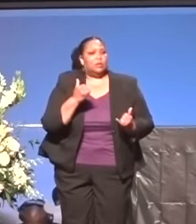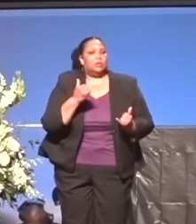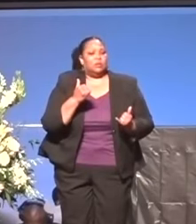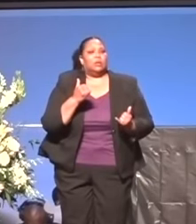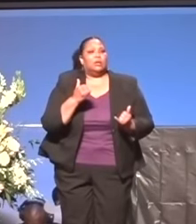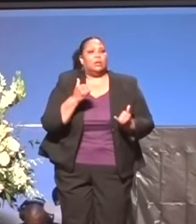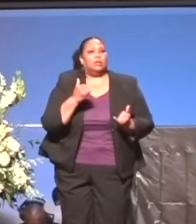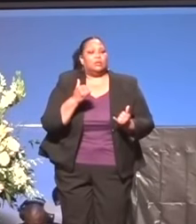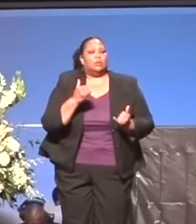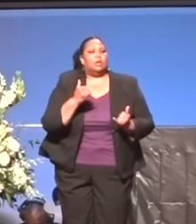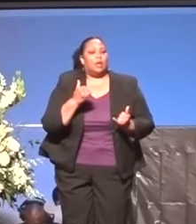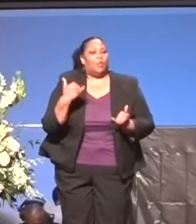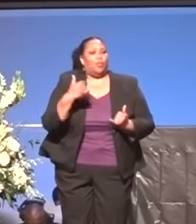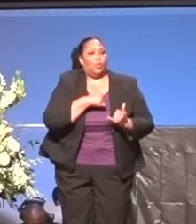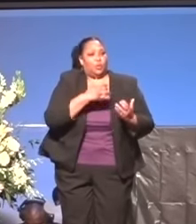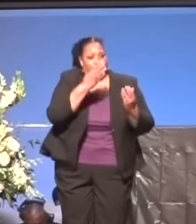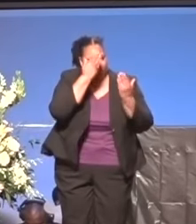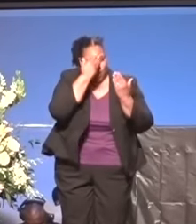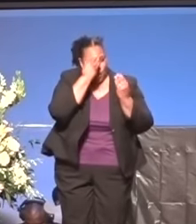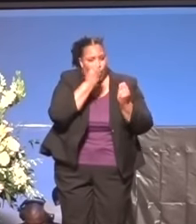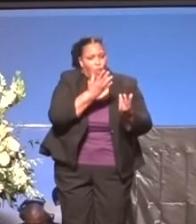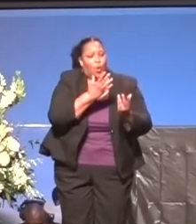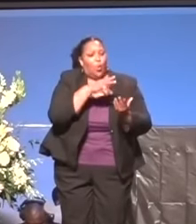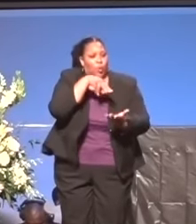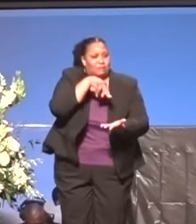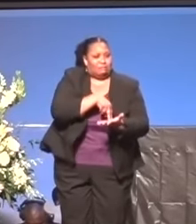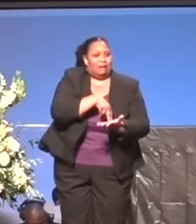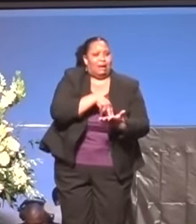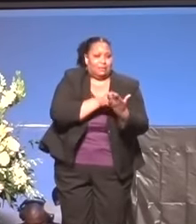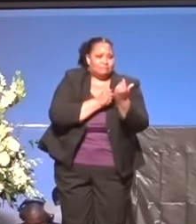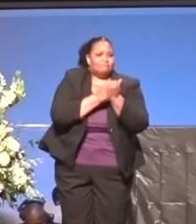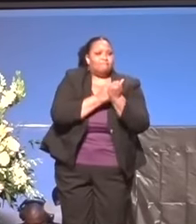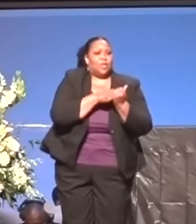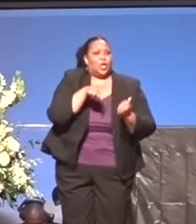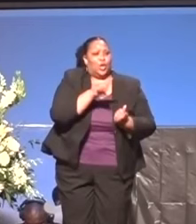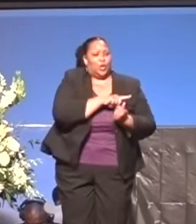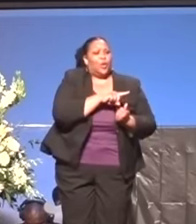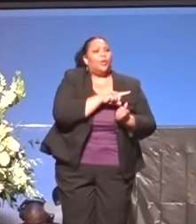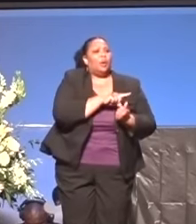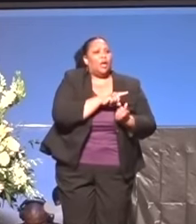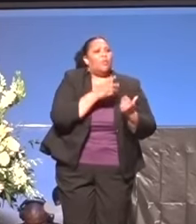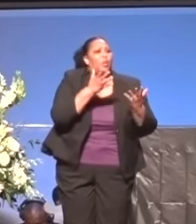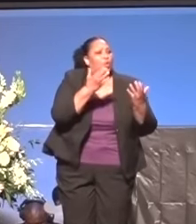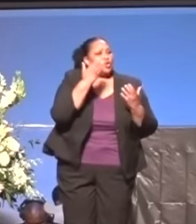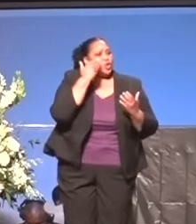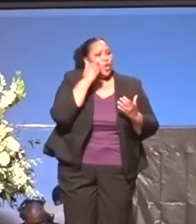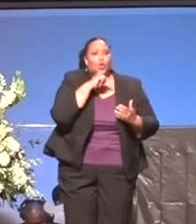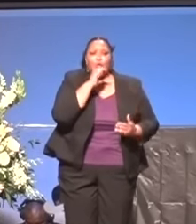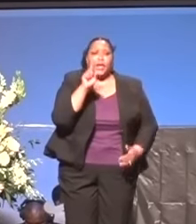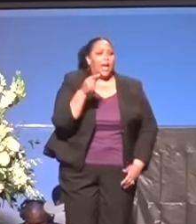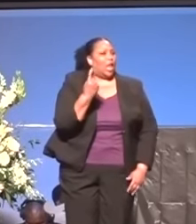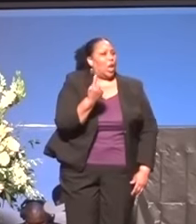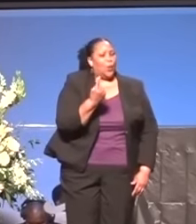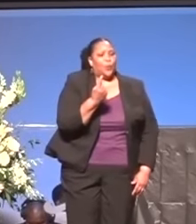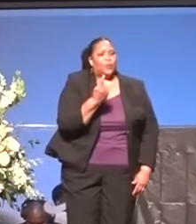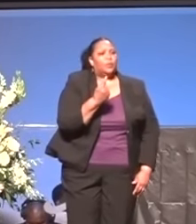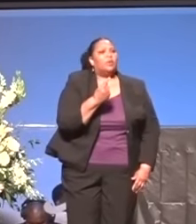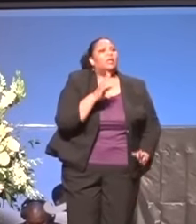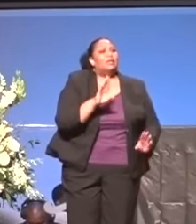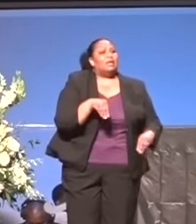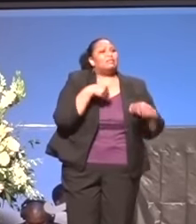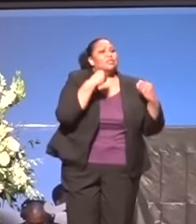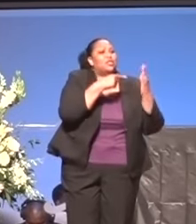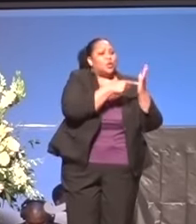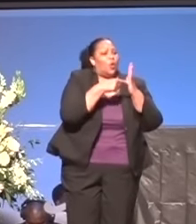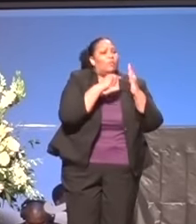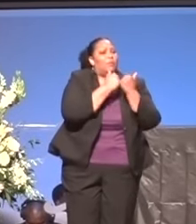we stand with you. We will be there for you. Let's let them know they are not alone. Let's give them